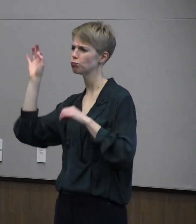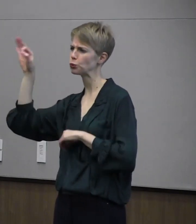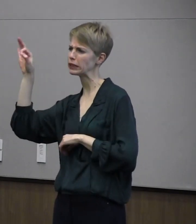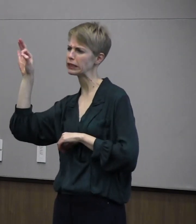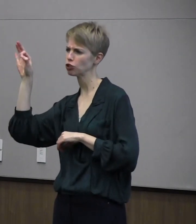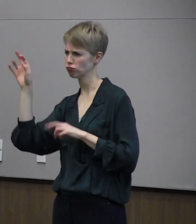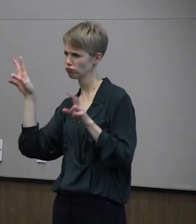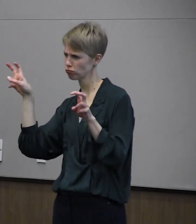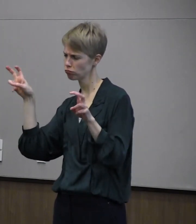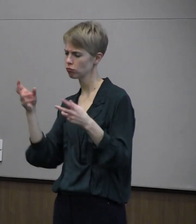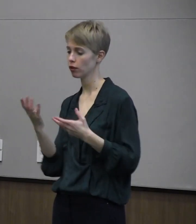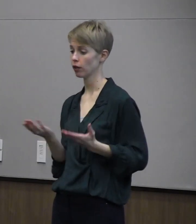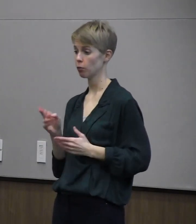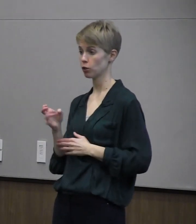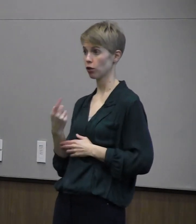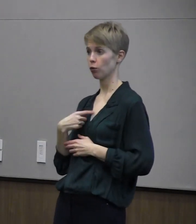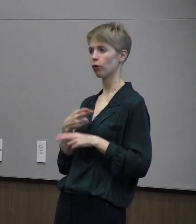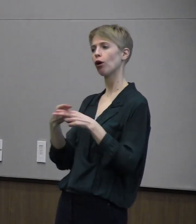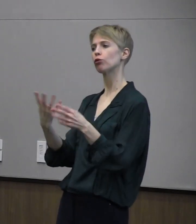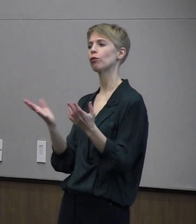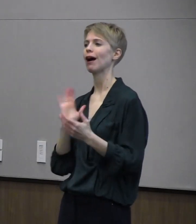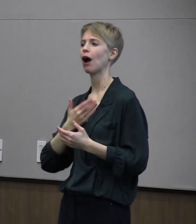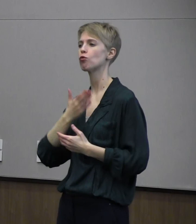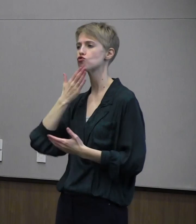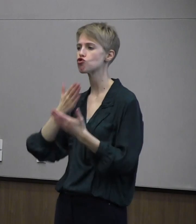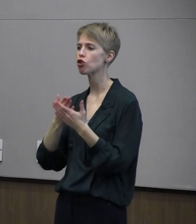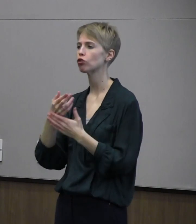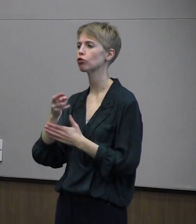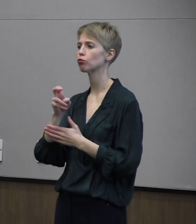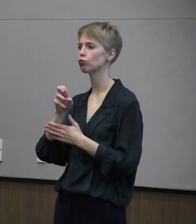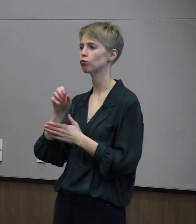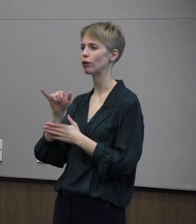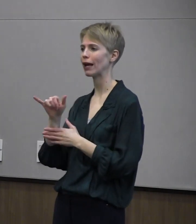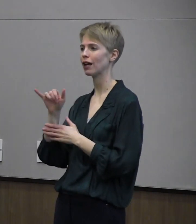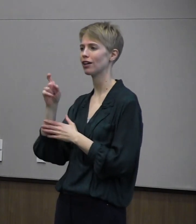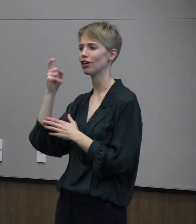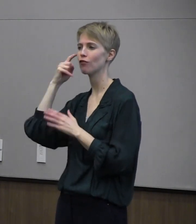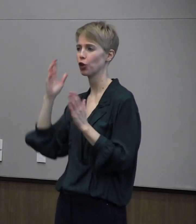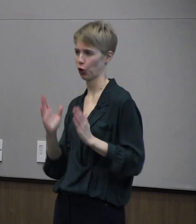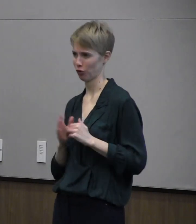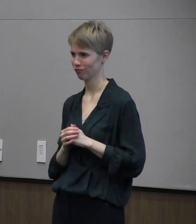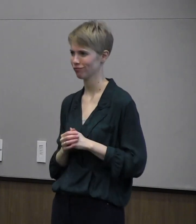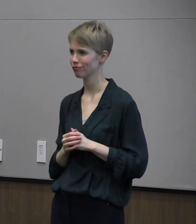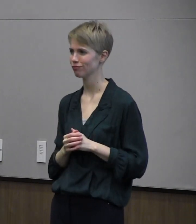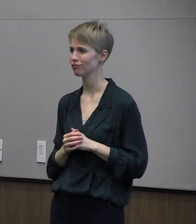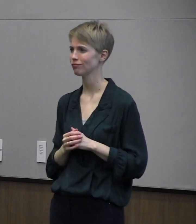in Michigan, we call you our good gray governor. Sincerely, Edith Wolter.